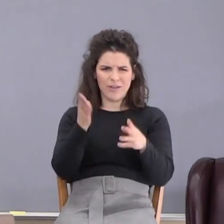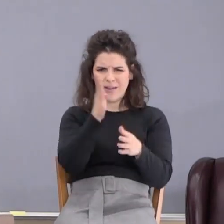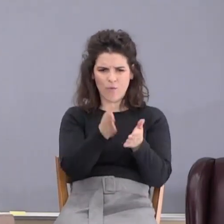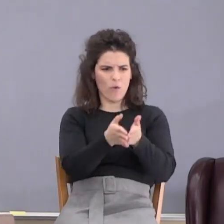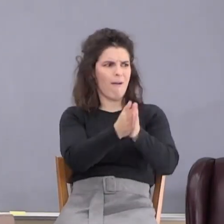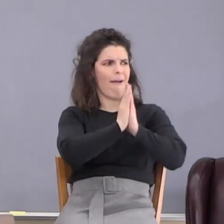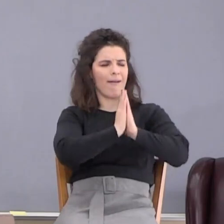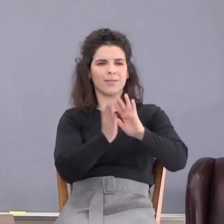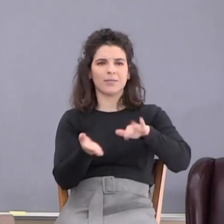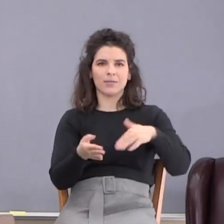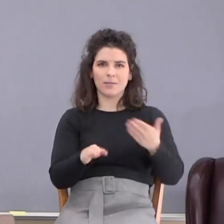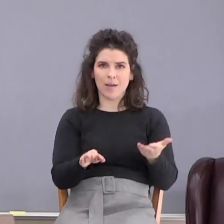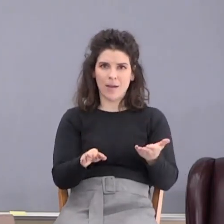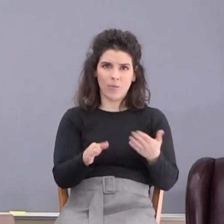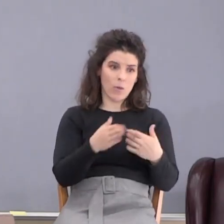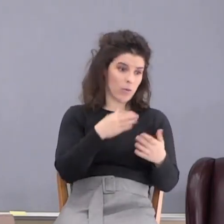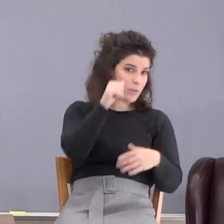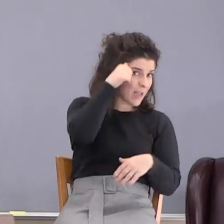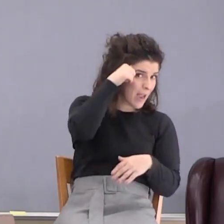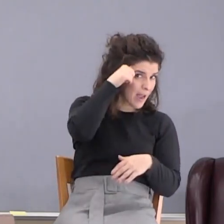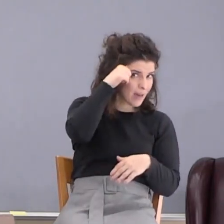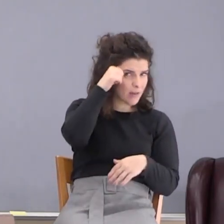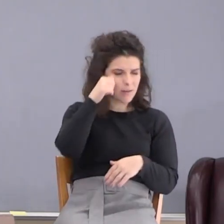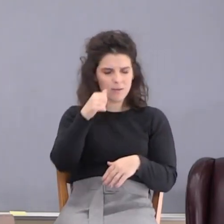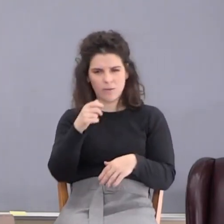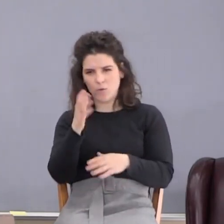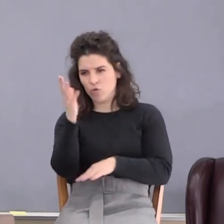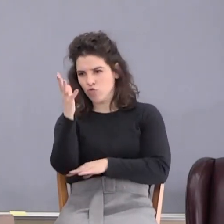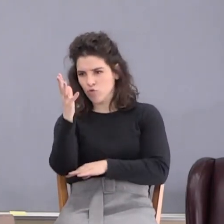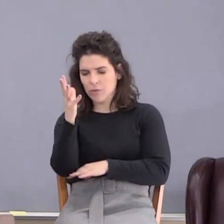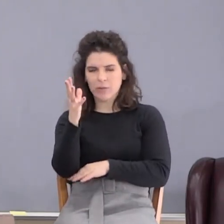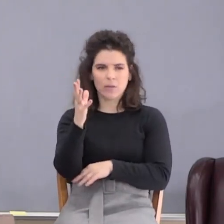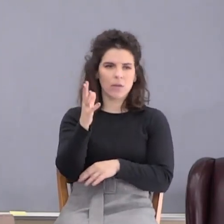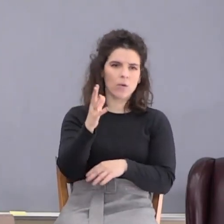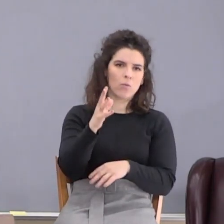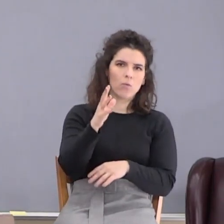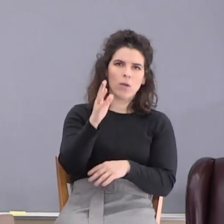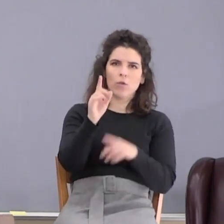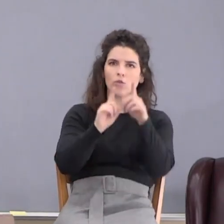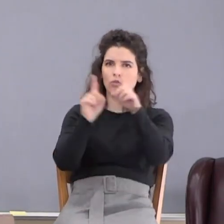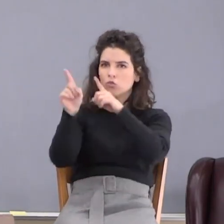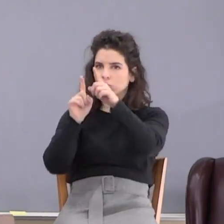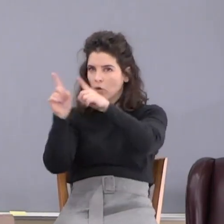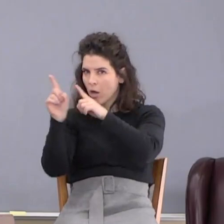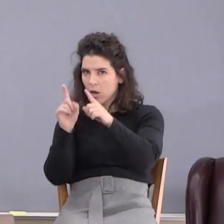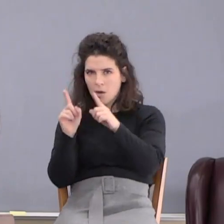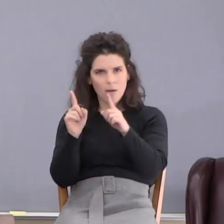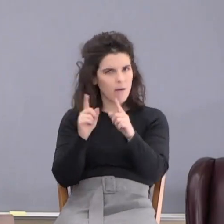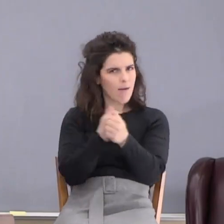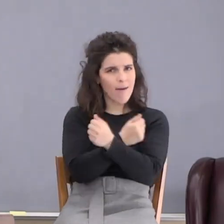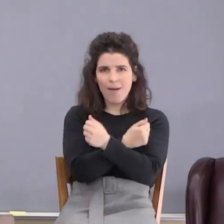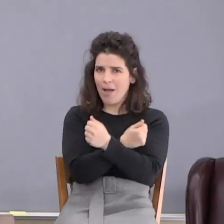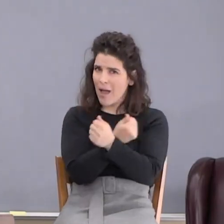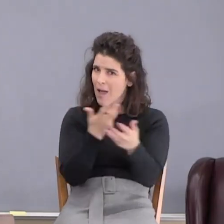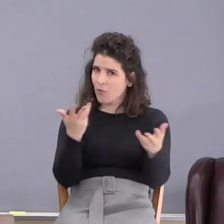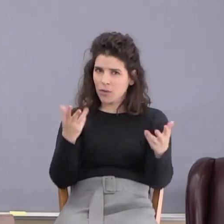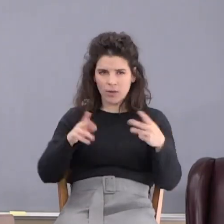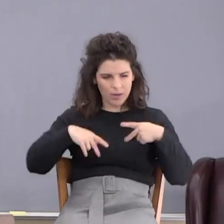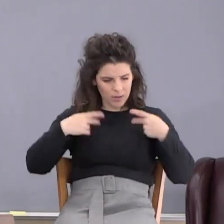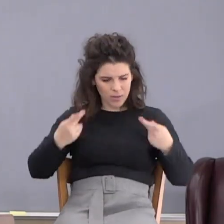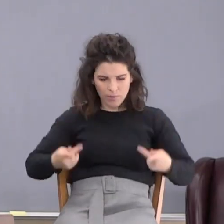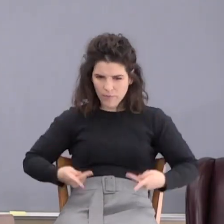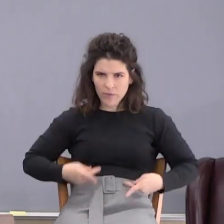to die, whether it was Adam, whether it's a tree, whether it's a star, everything in the